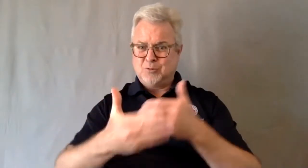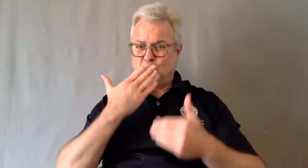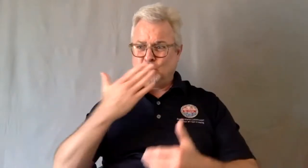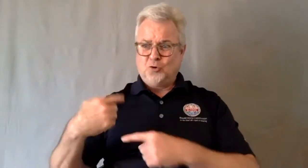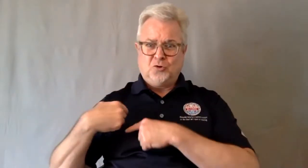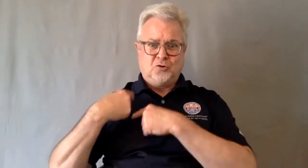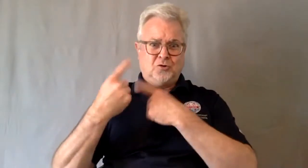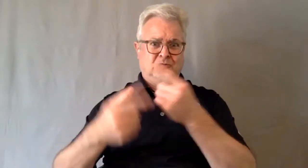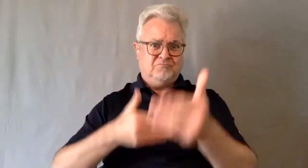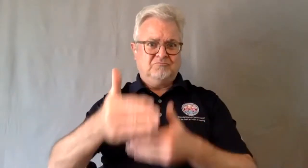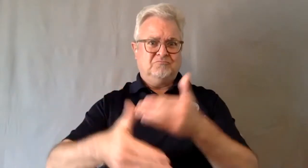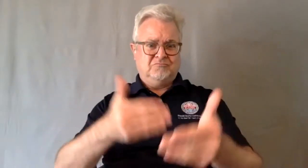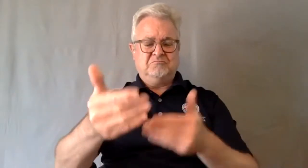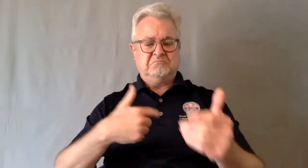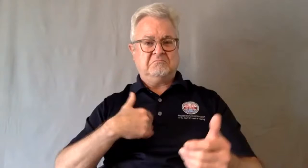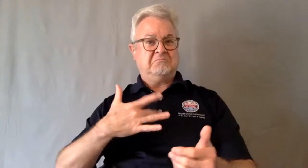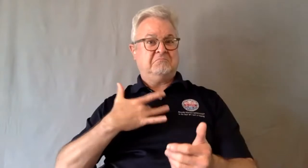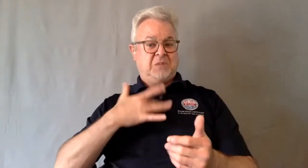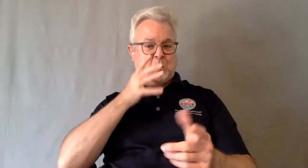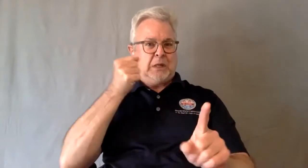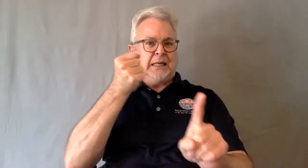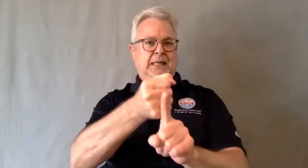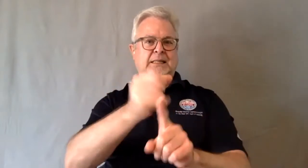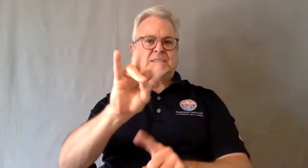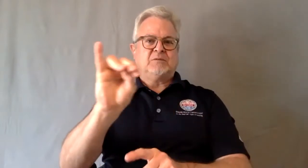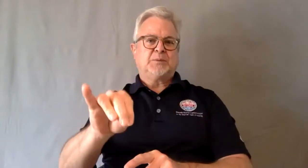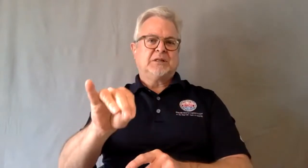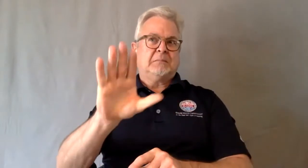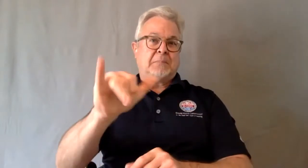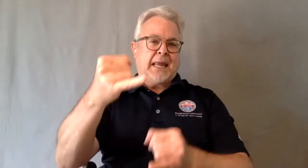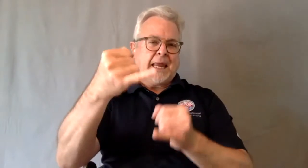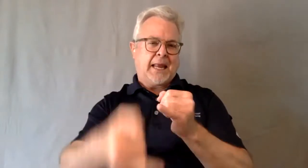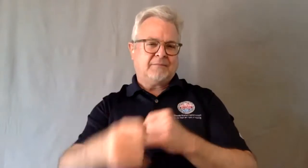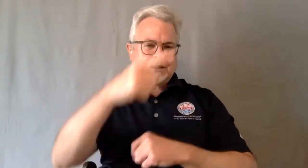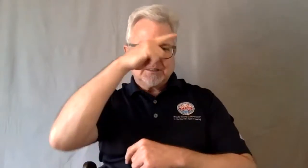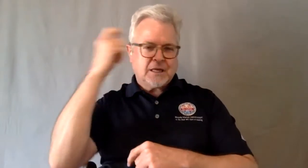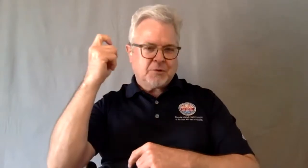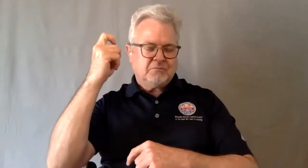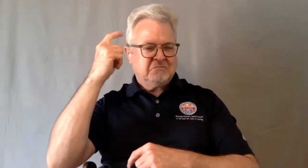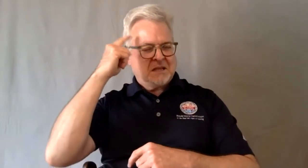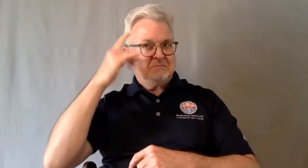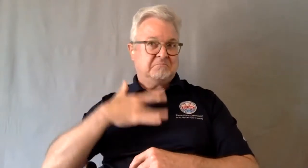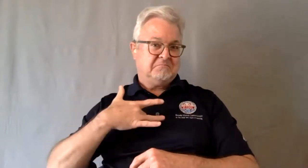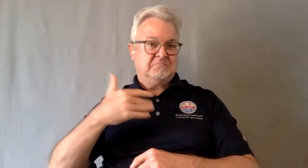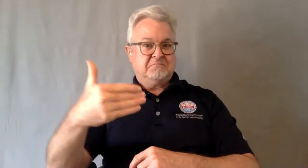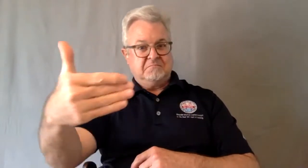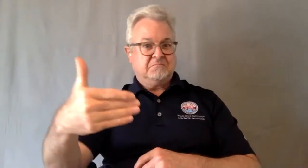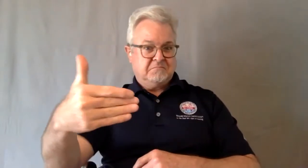that 70% benchmark and we're still working towards it until we reach that